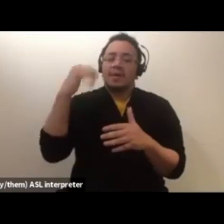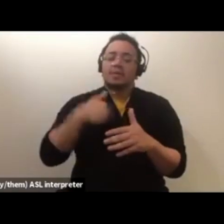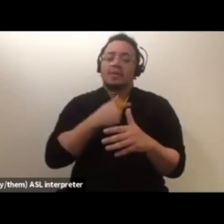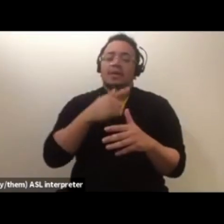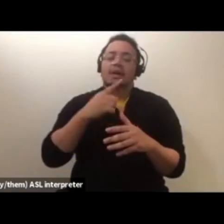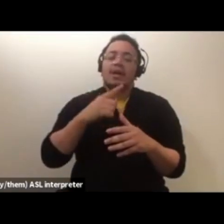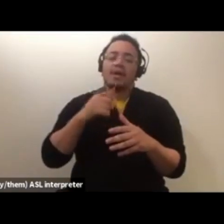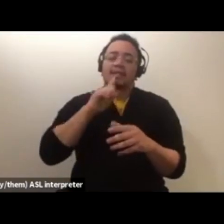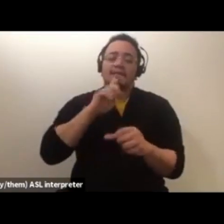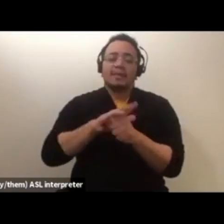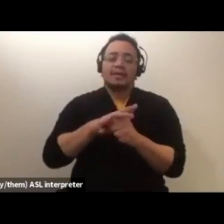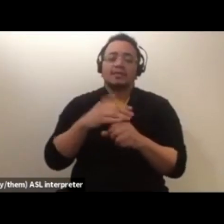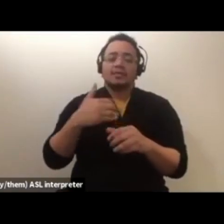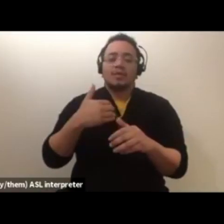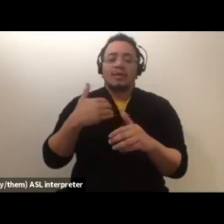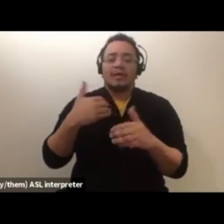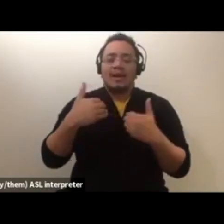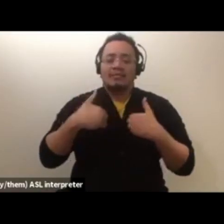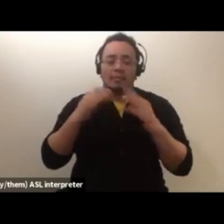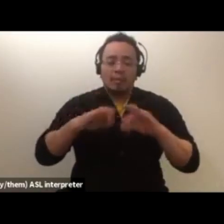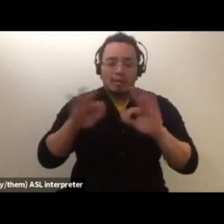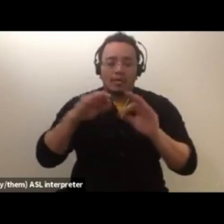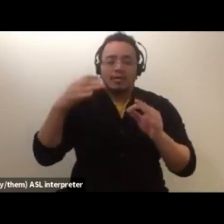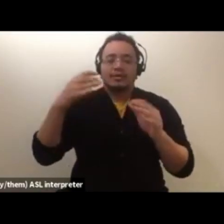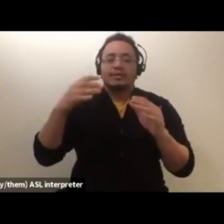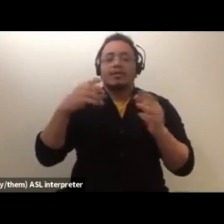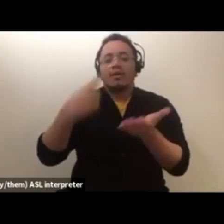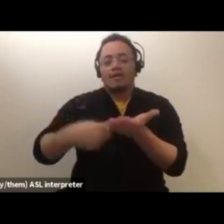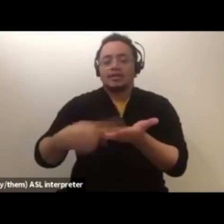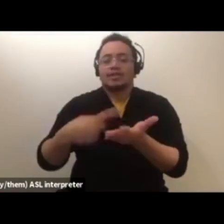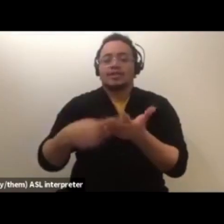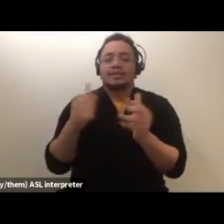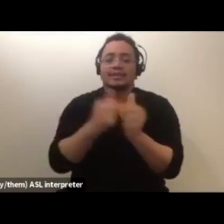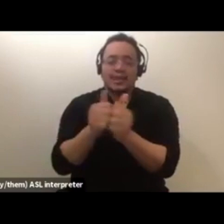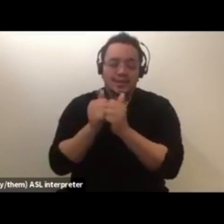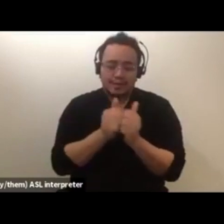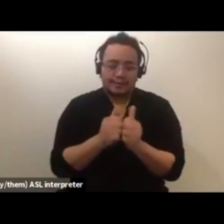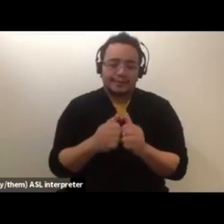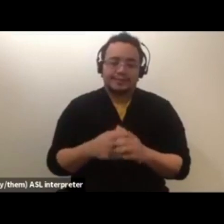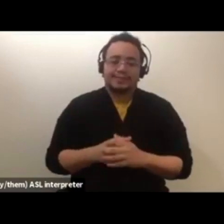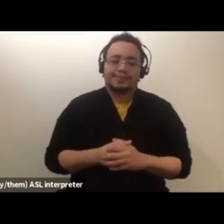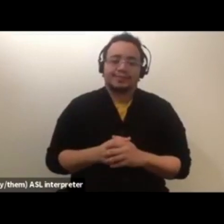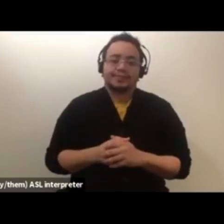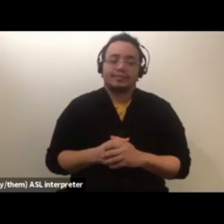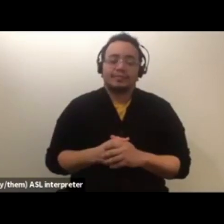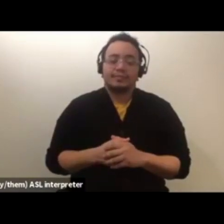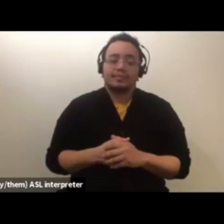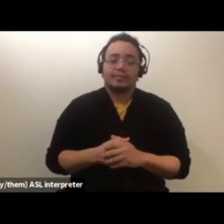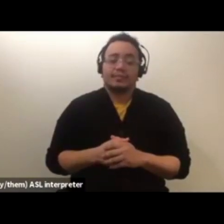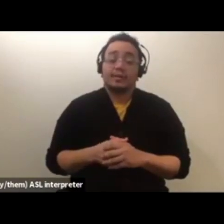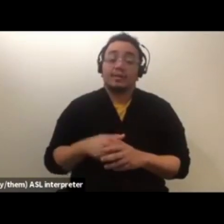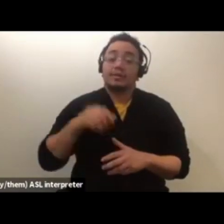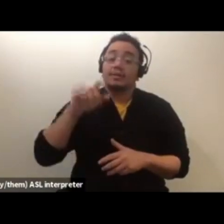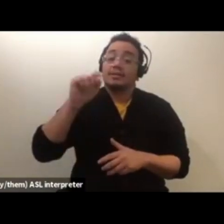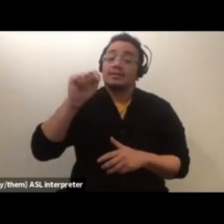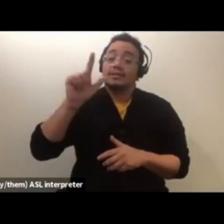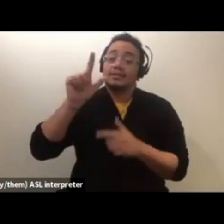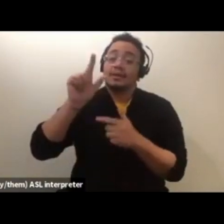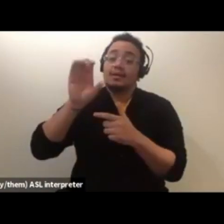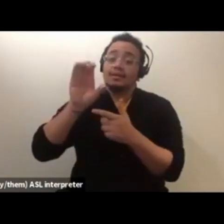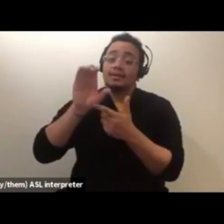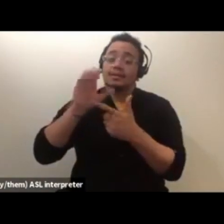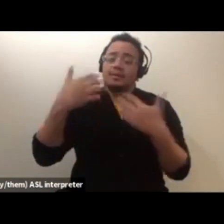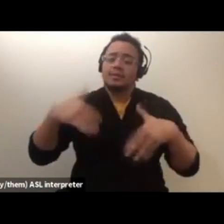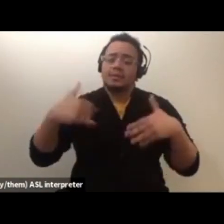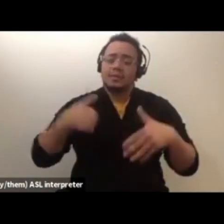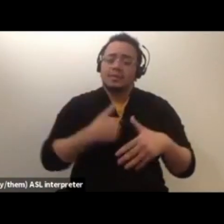in ending anti-Blackness, as an organization with fierce Black trans leaders, we urge folks to take a minute right now,